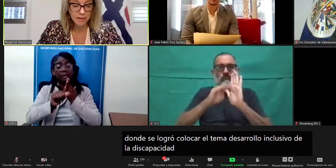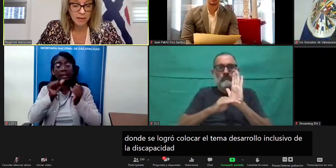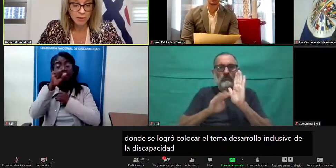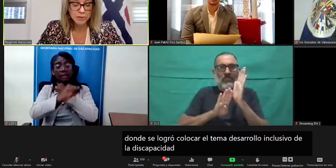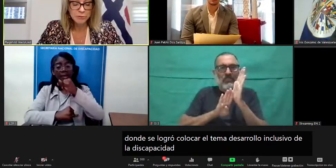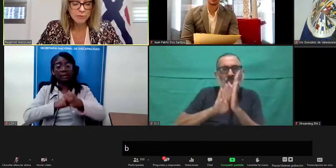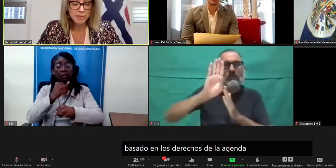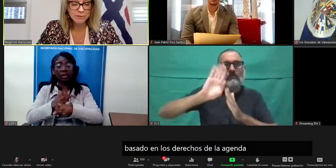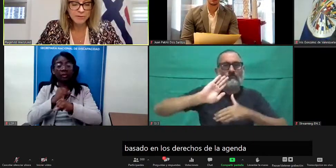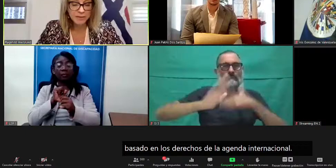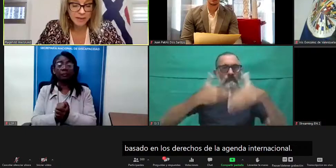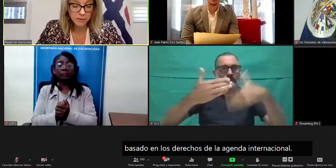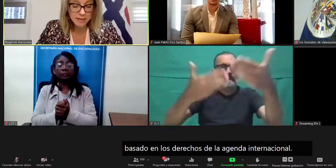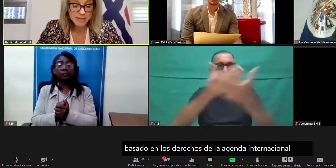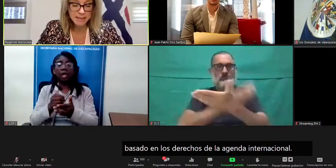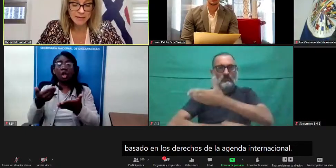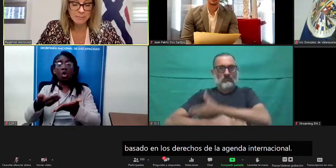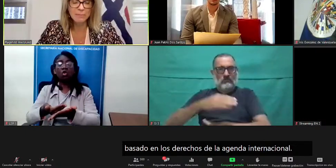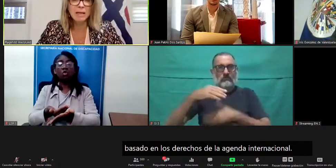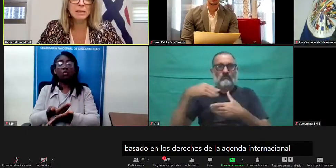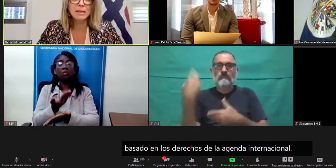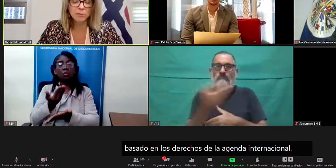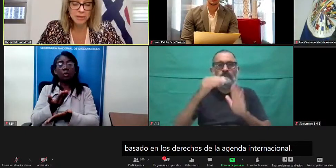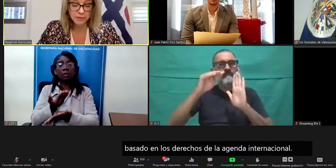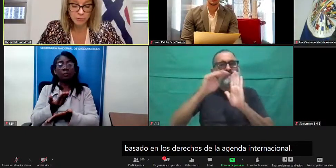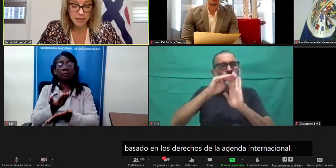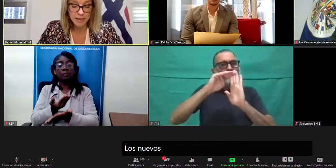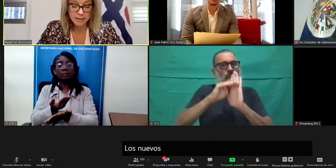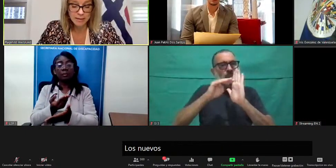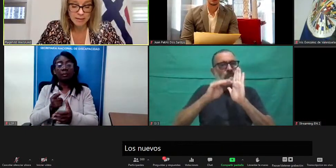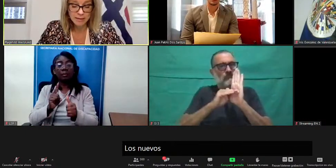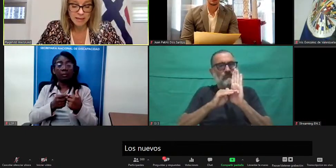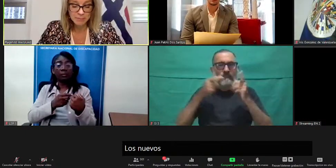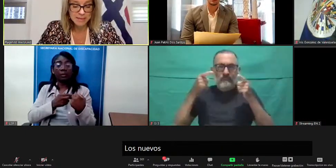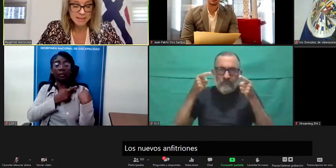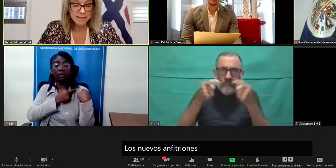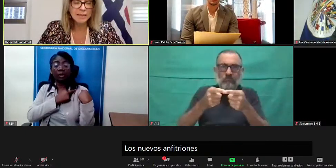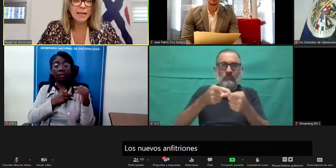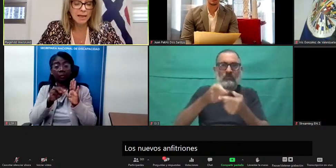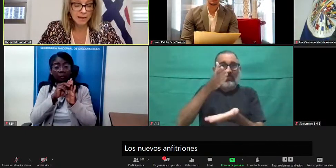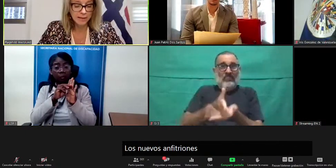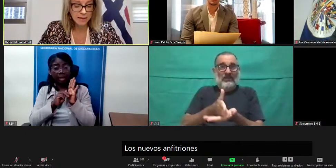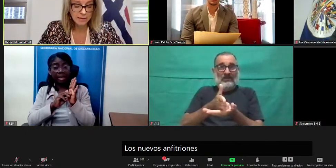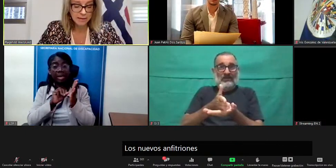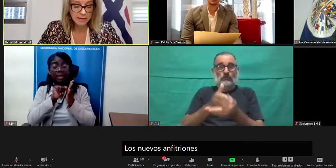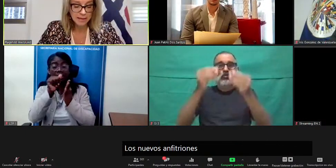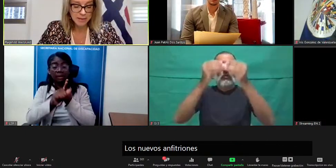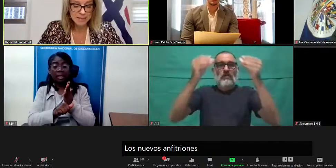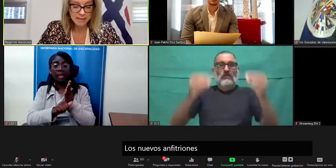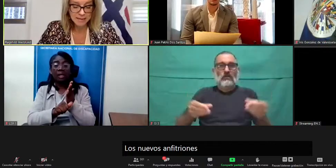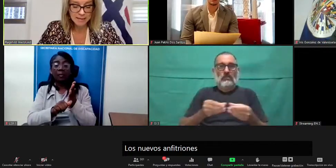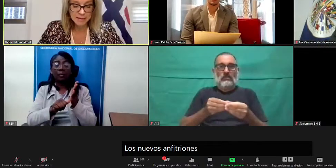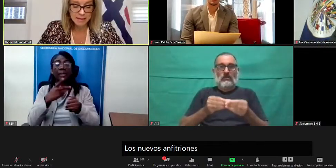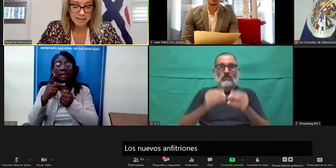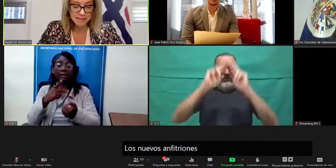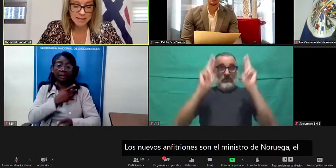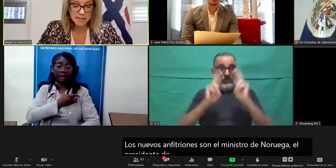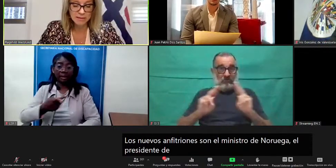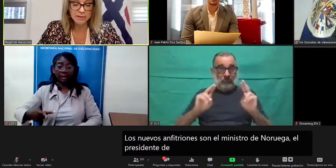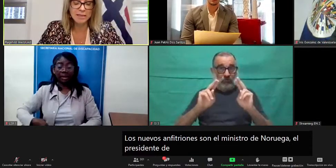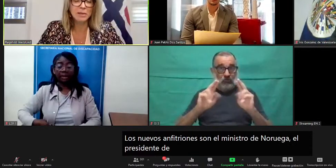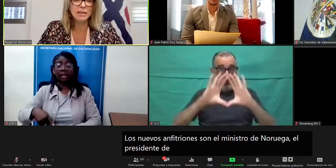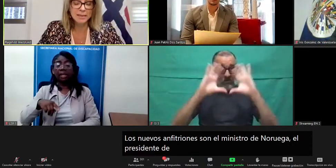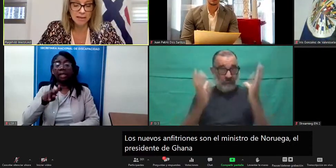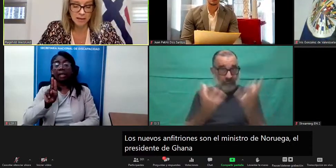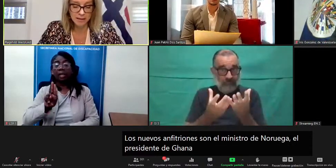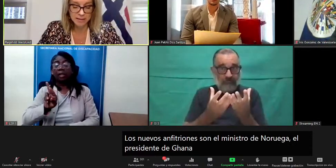international agendas rights the new hosts will be the first minister of norway the president of ghana and